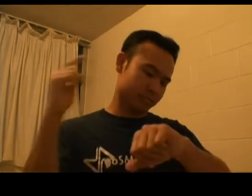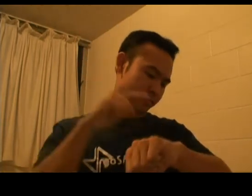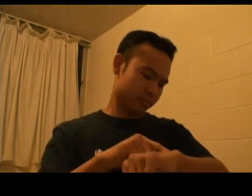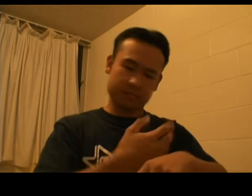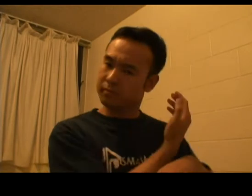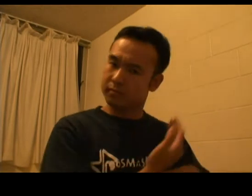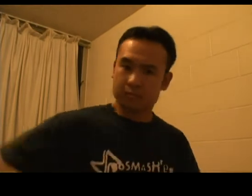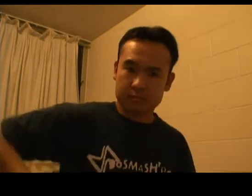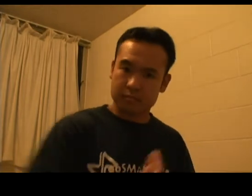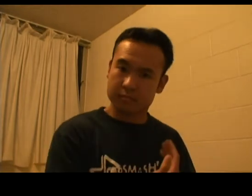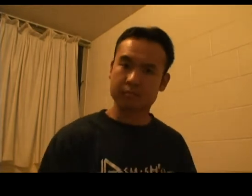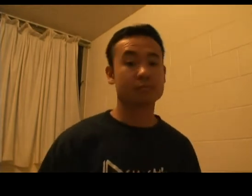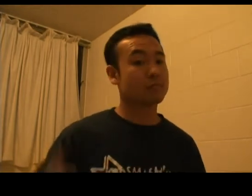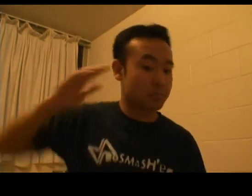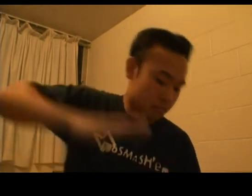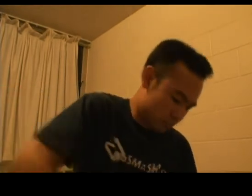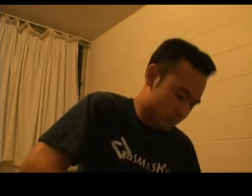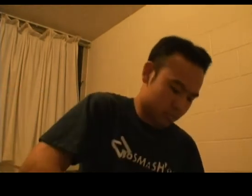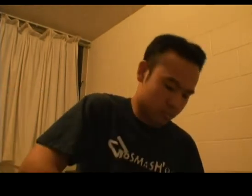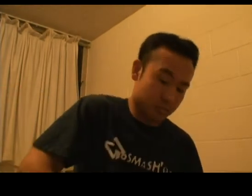Until then, baby, are you gonna let him hold you down and